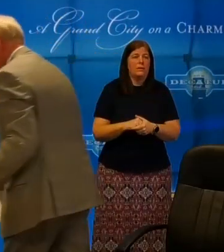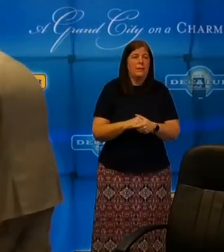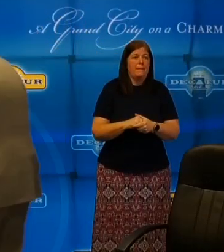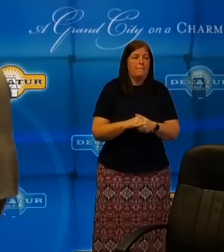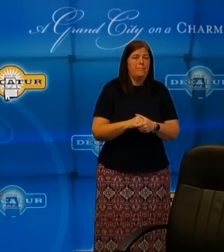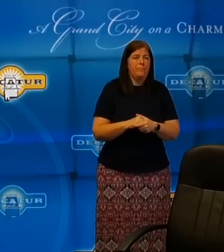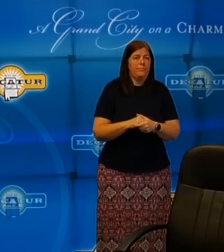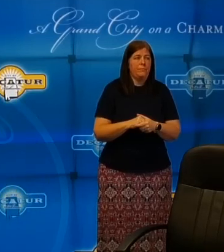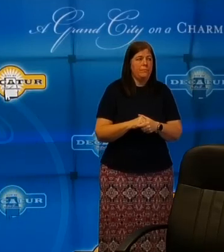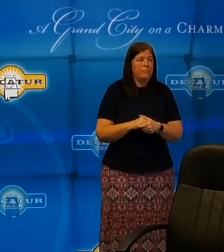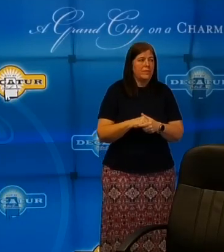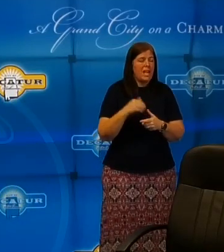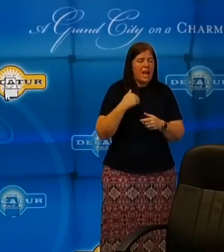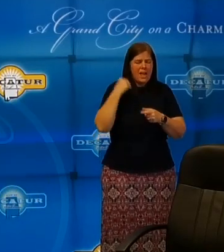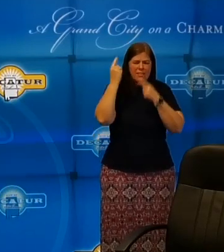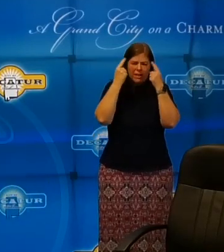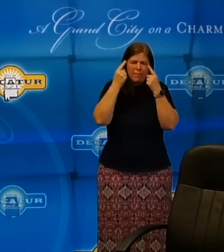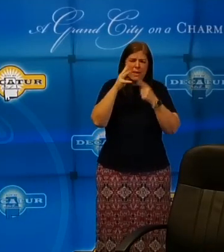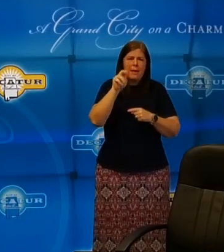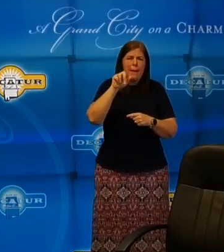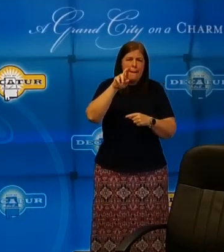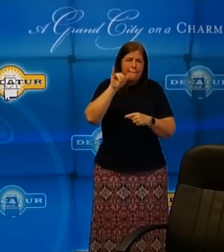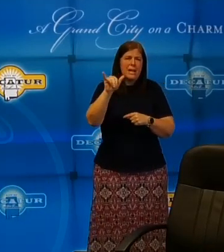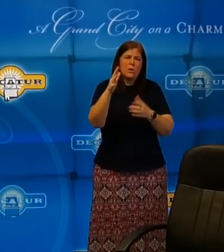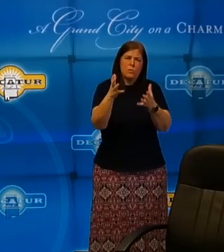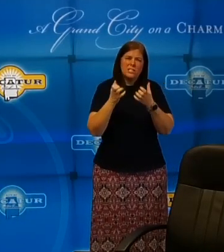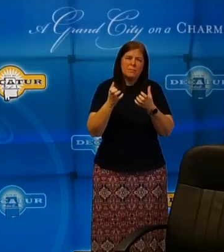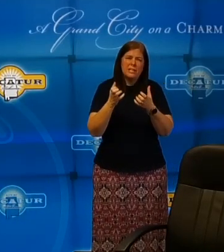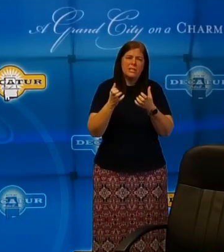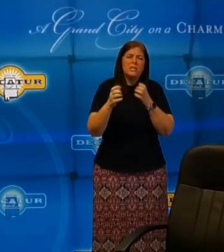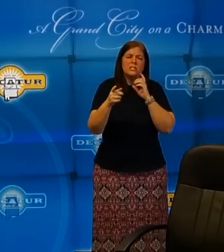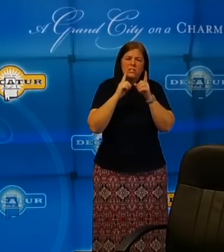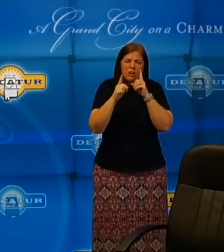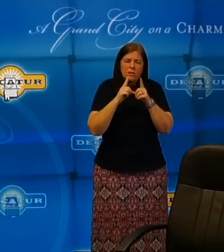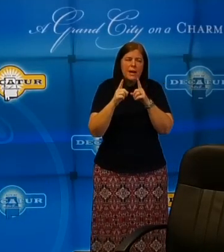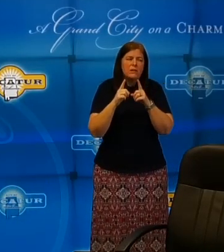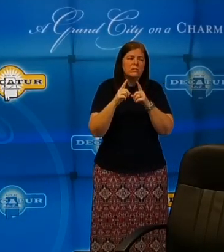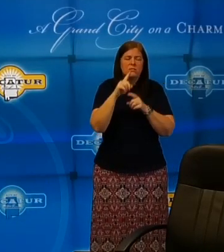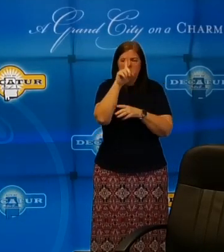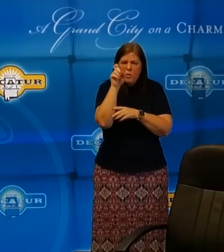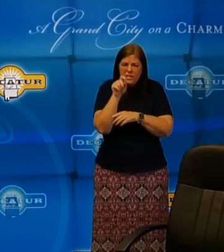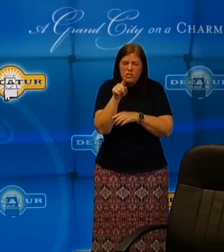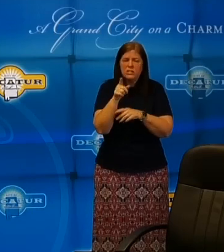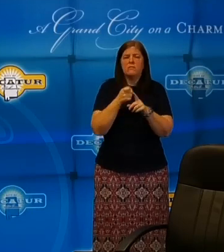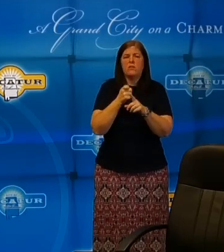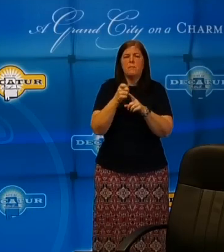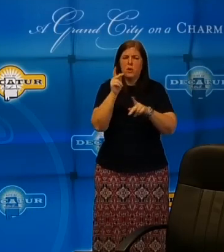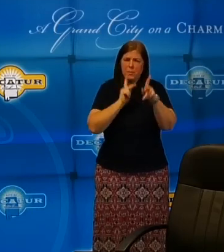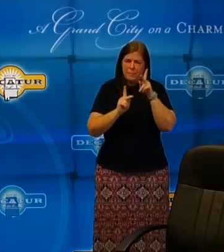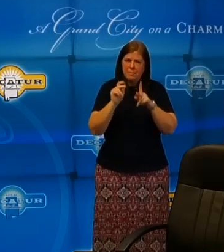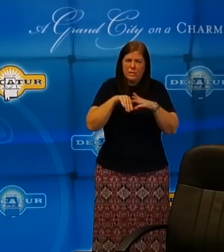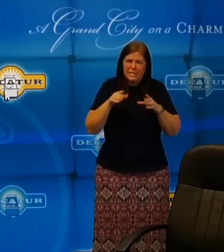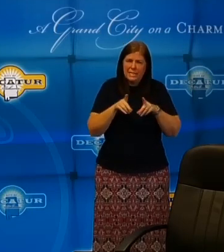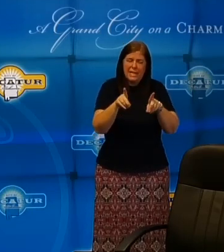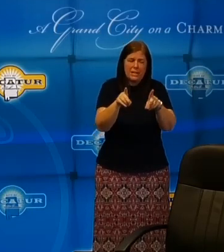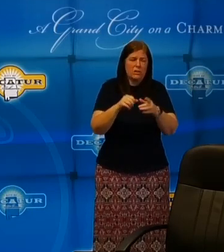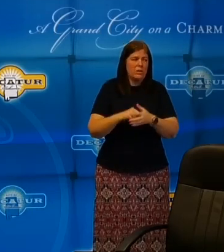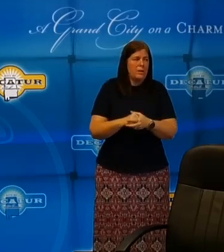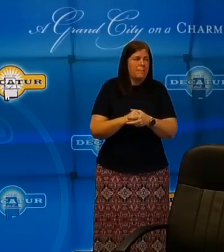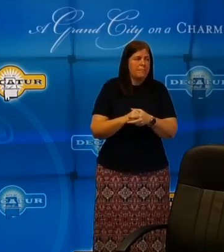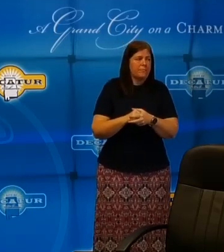Chief Allen would like for me to address, we've had some questions from the residents of the city about how the state of